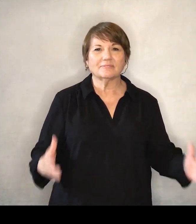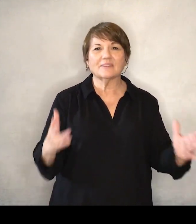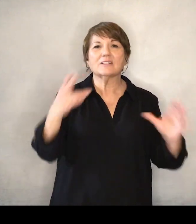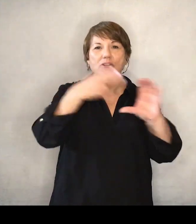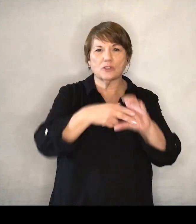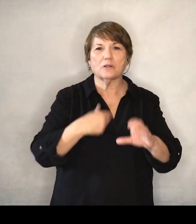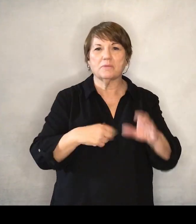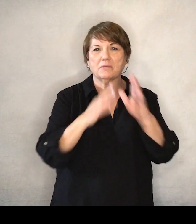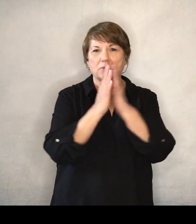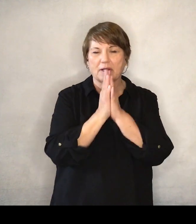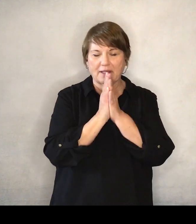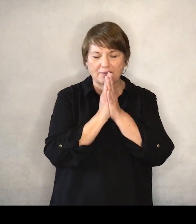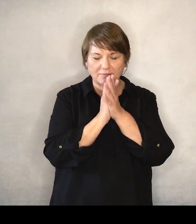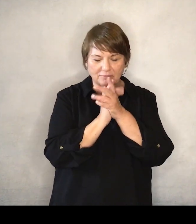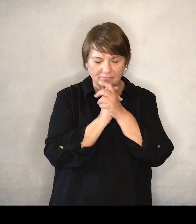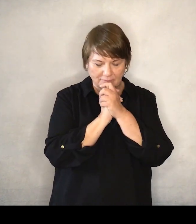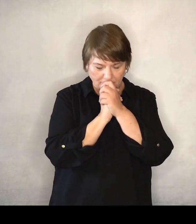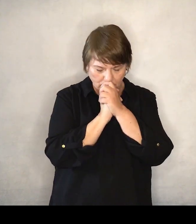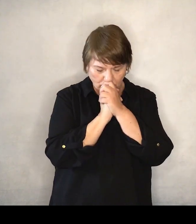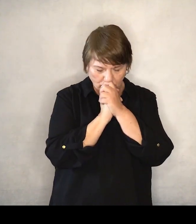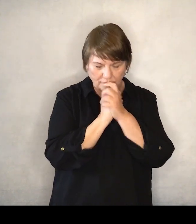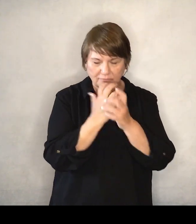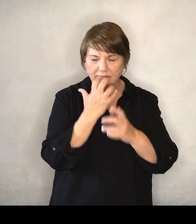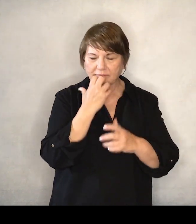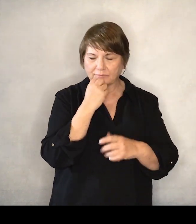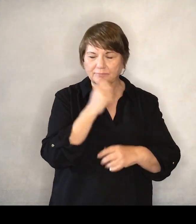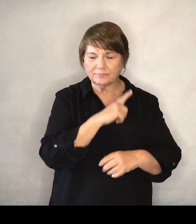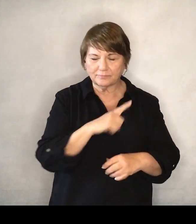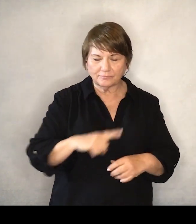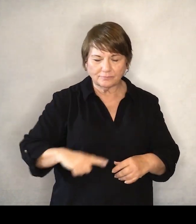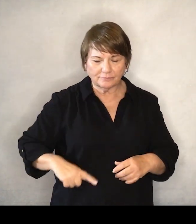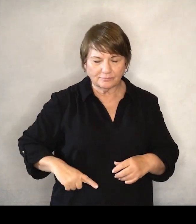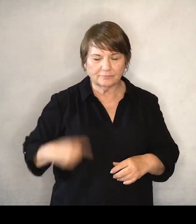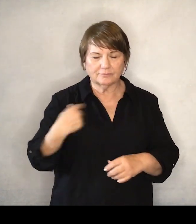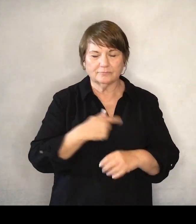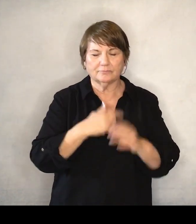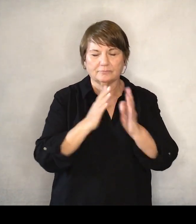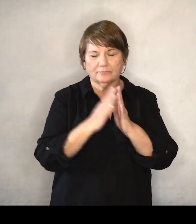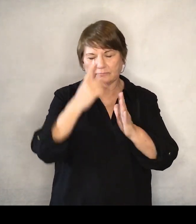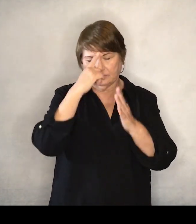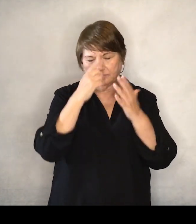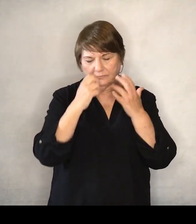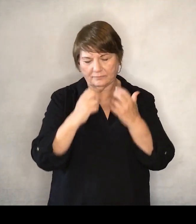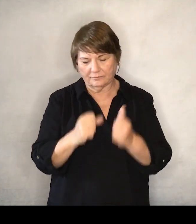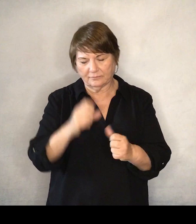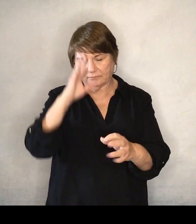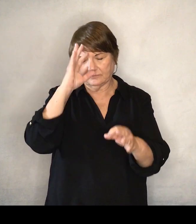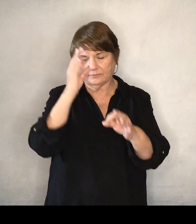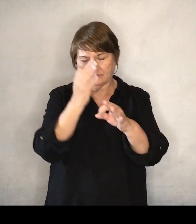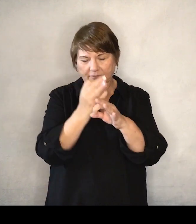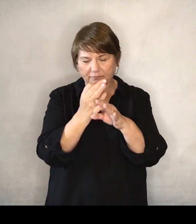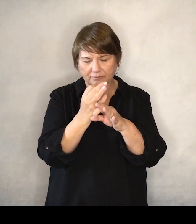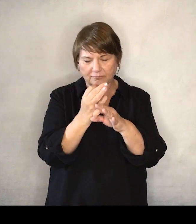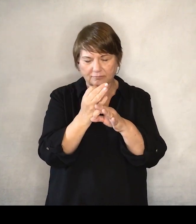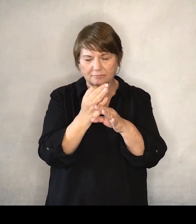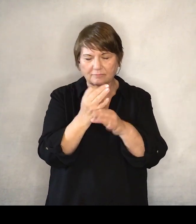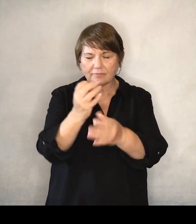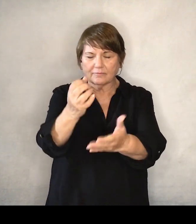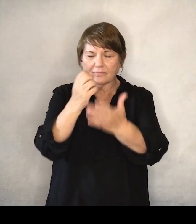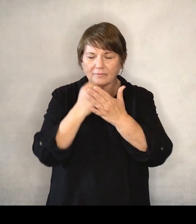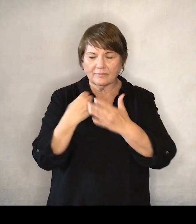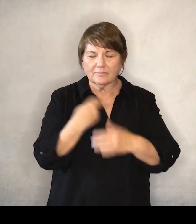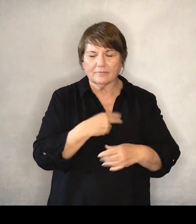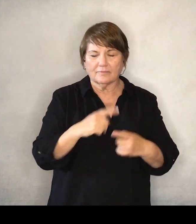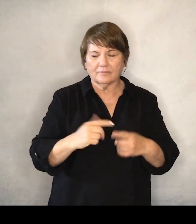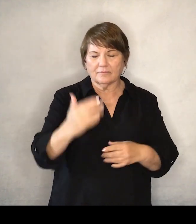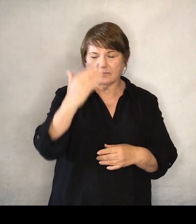Please join me in prayer. Dear Lord, we pray for strength and faith today. Help us to